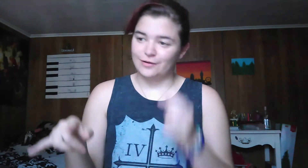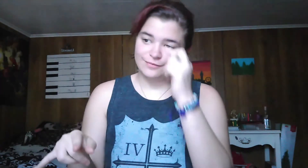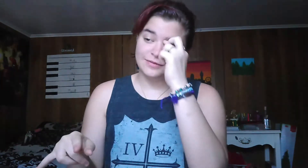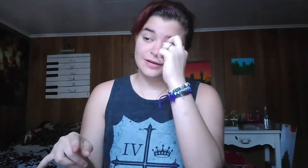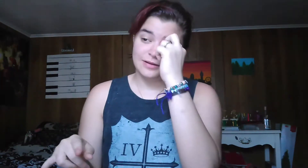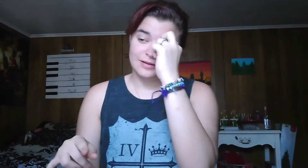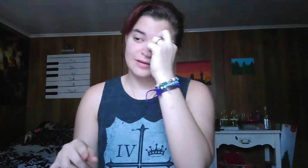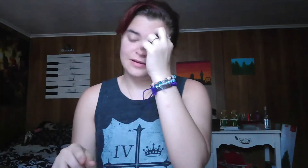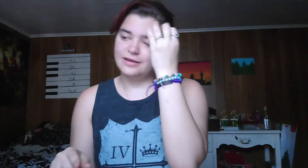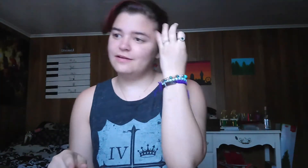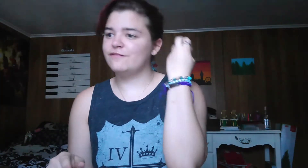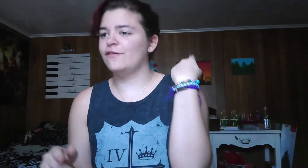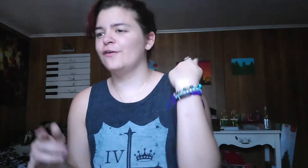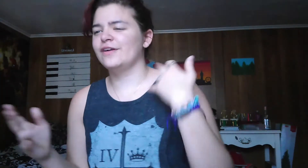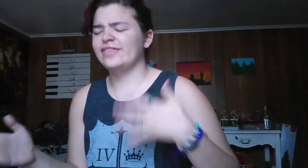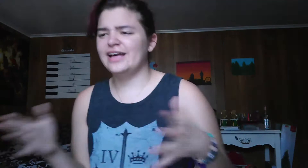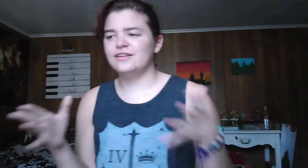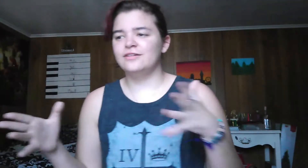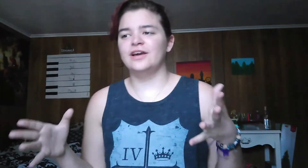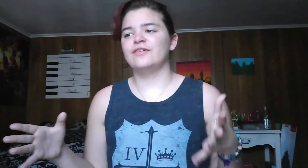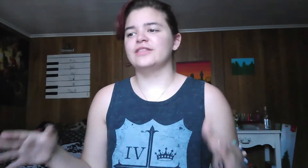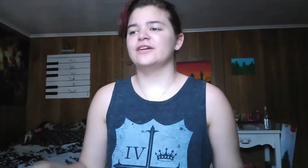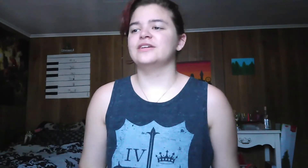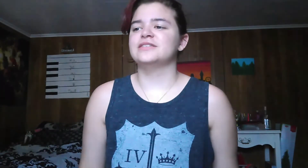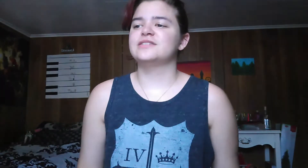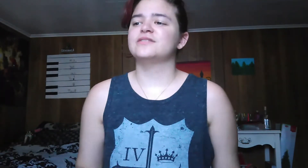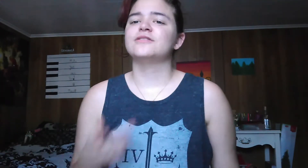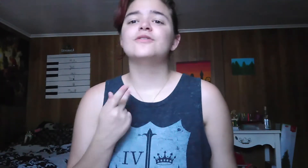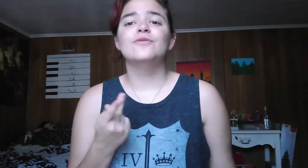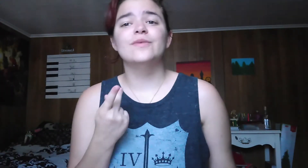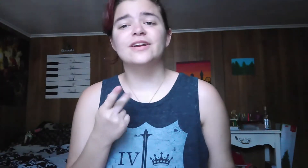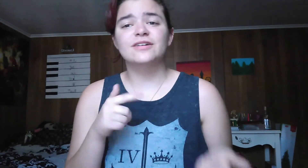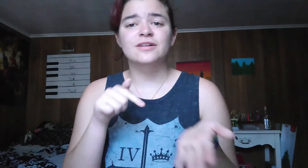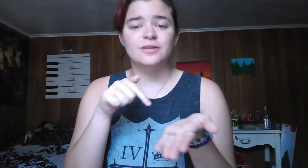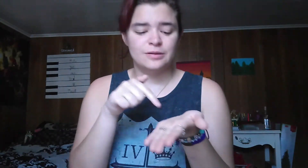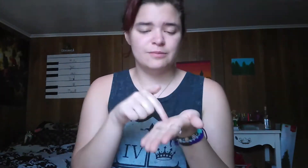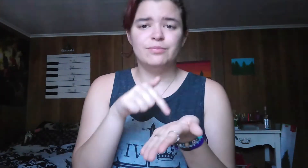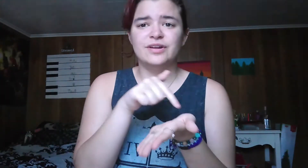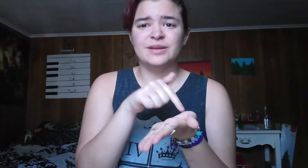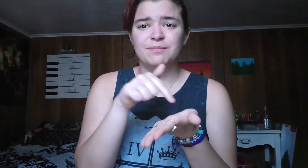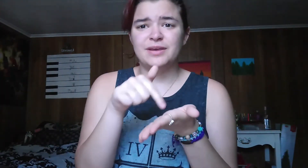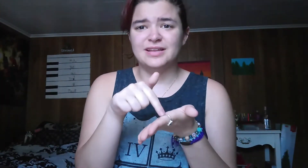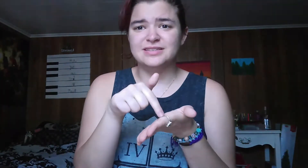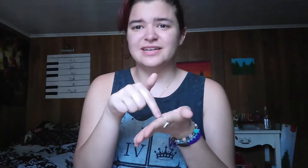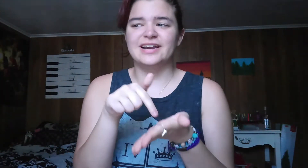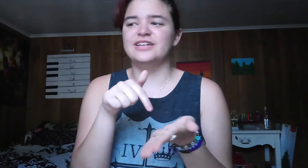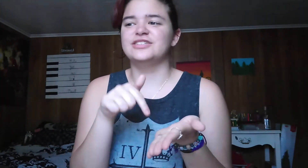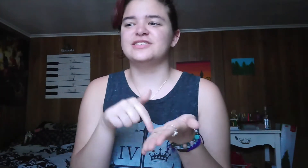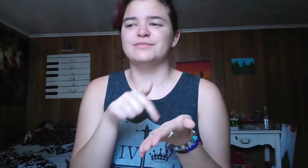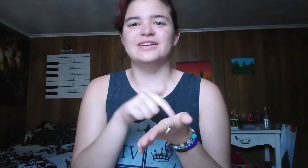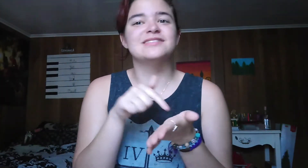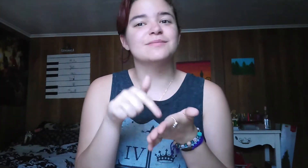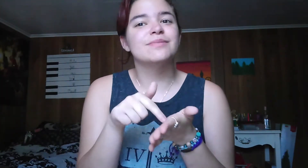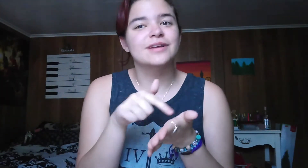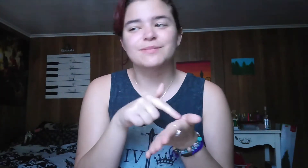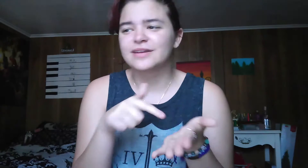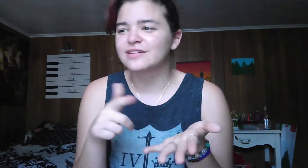flown. For that little line right there, it's we're putting pins. I kind of just symbolize like putting a pin in